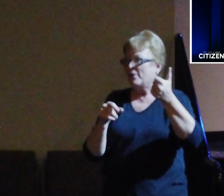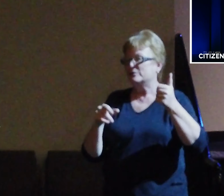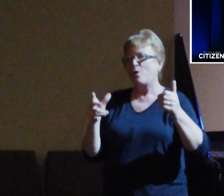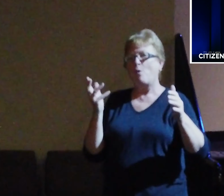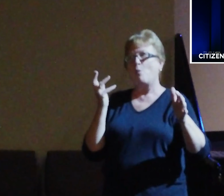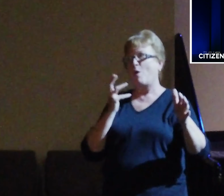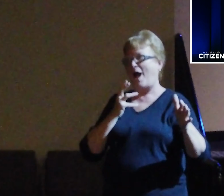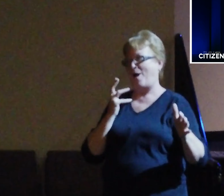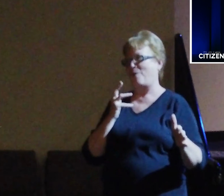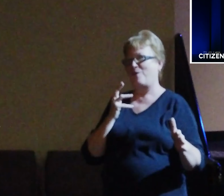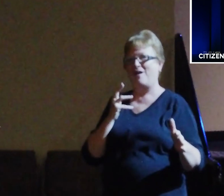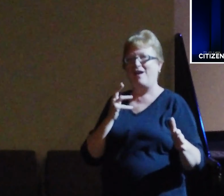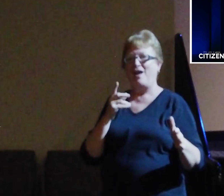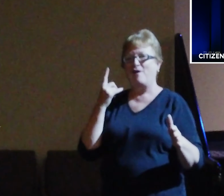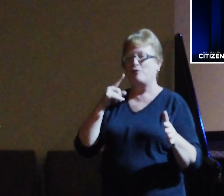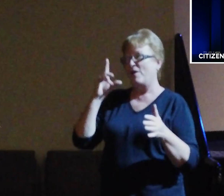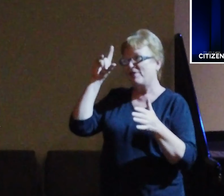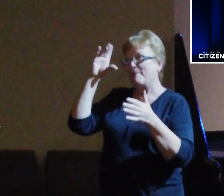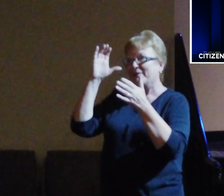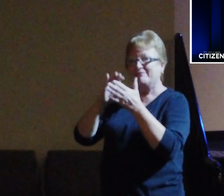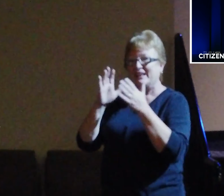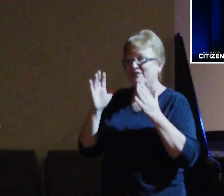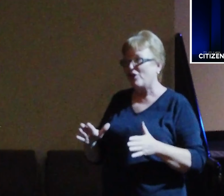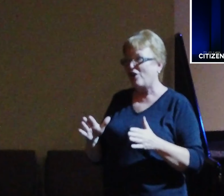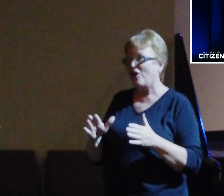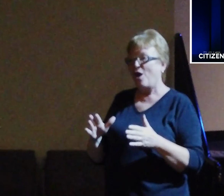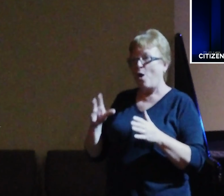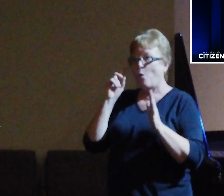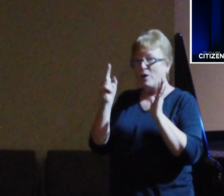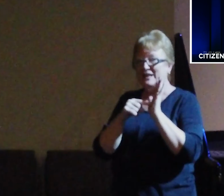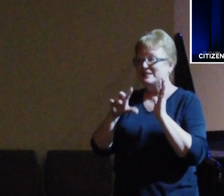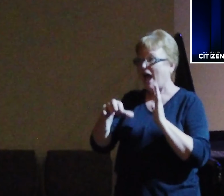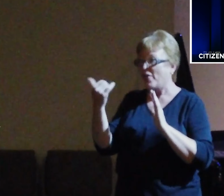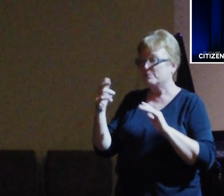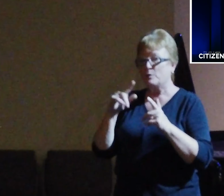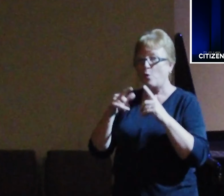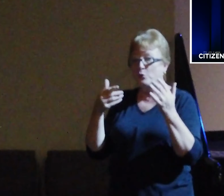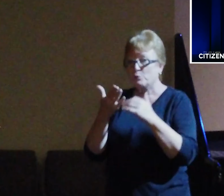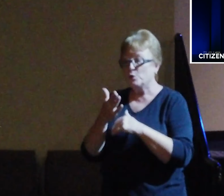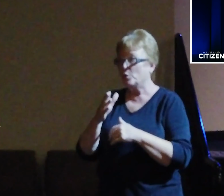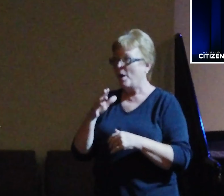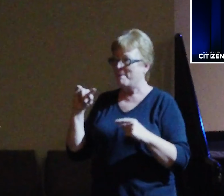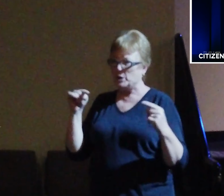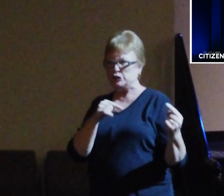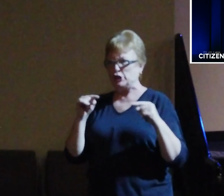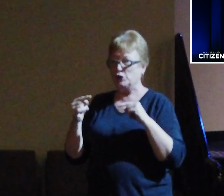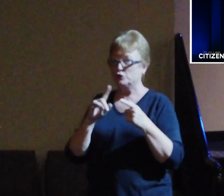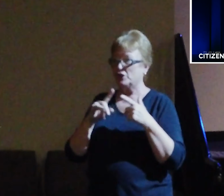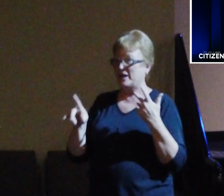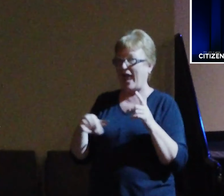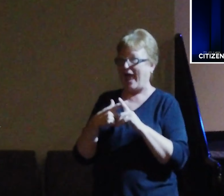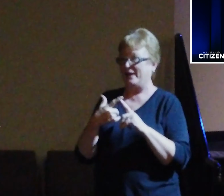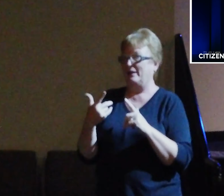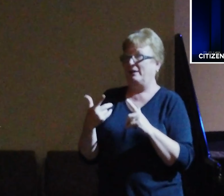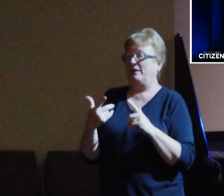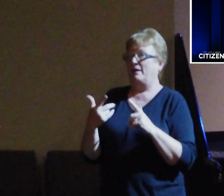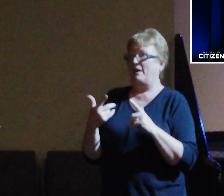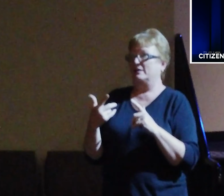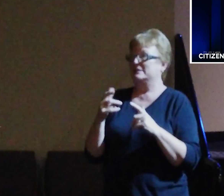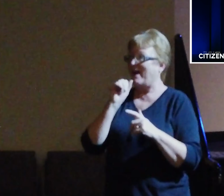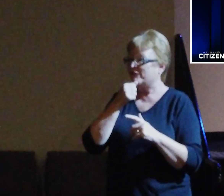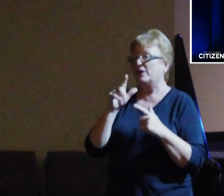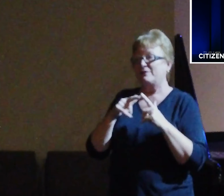For the believer, witnessing others go through persecution and suffering while rejoicing encourages boldness